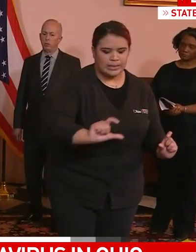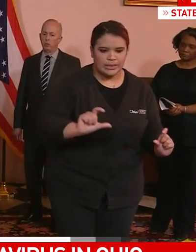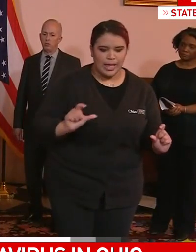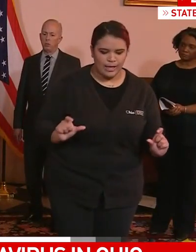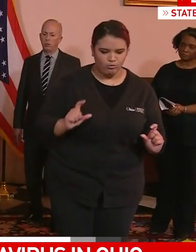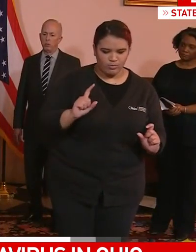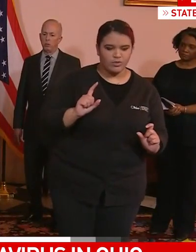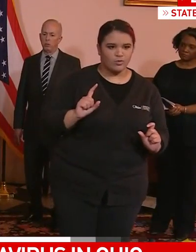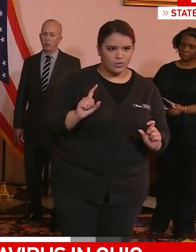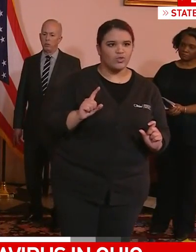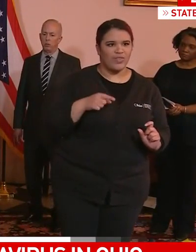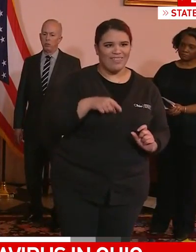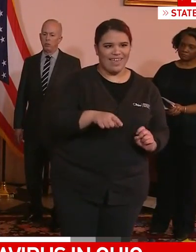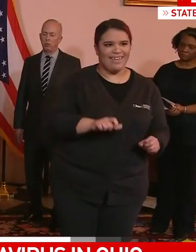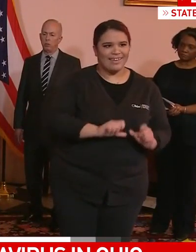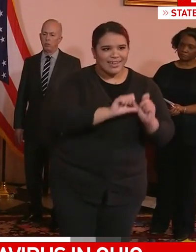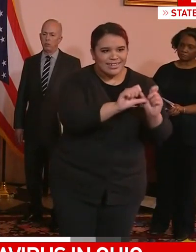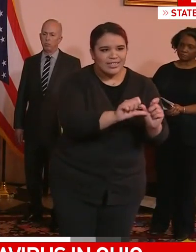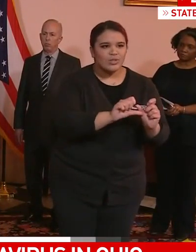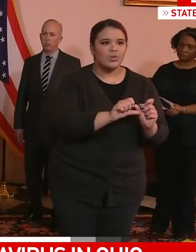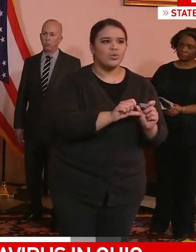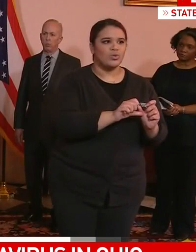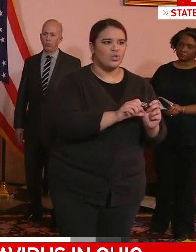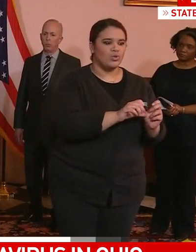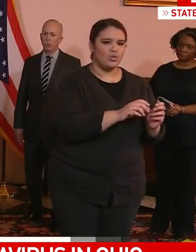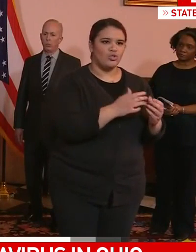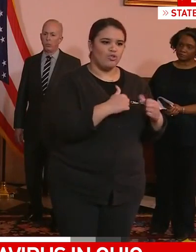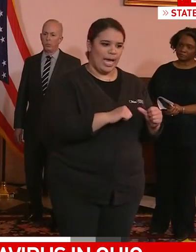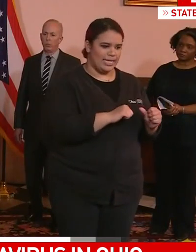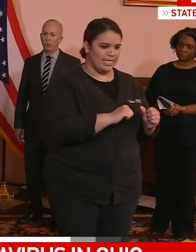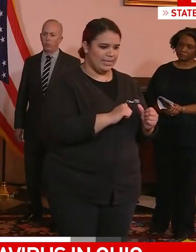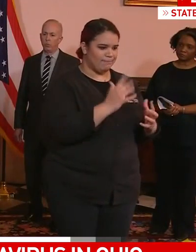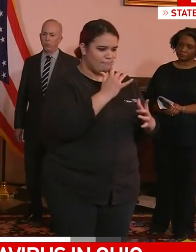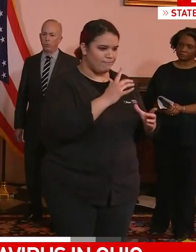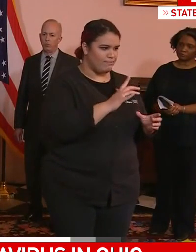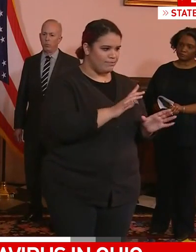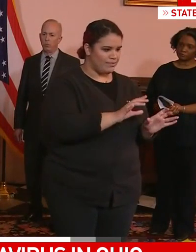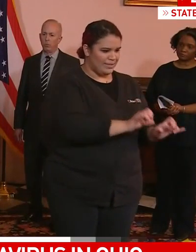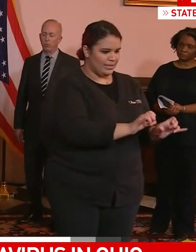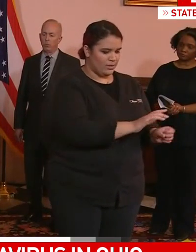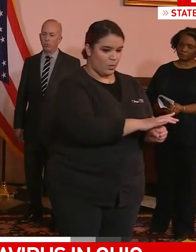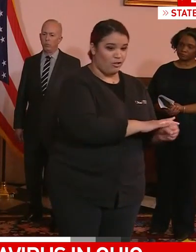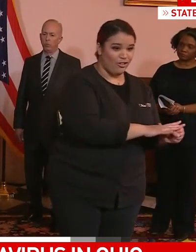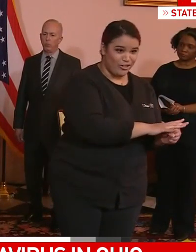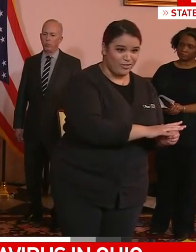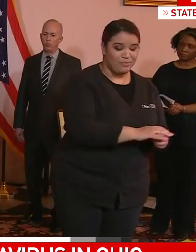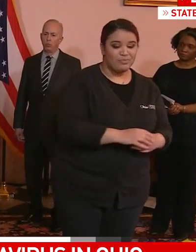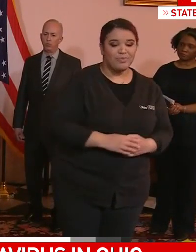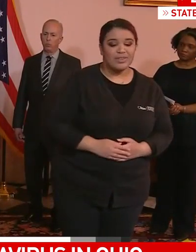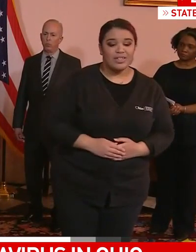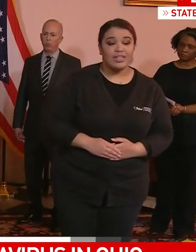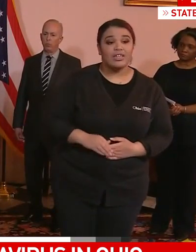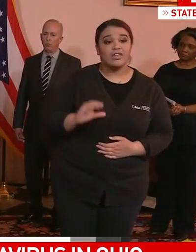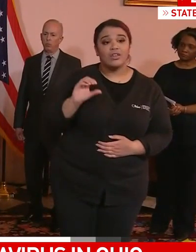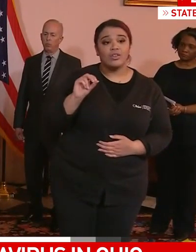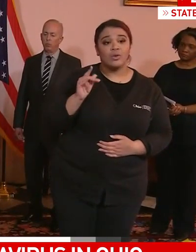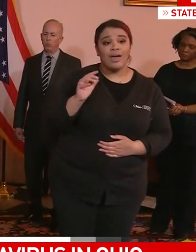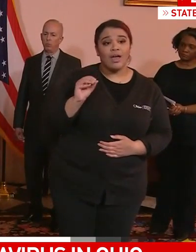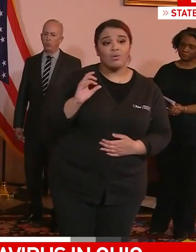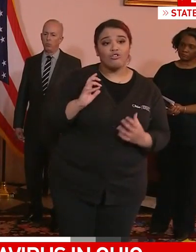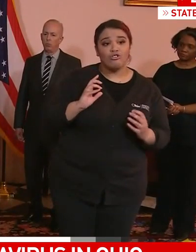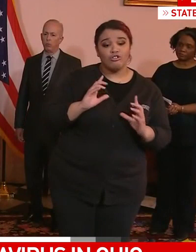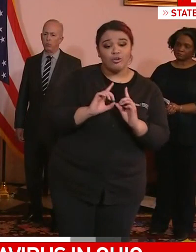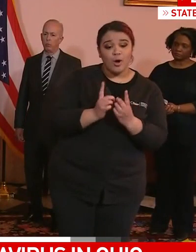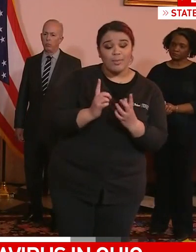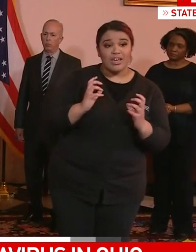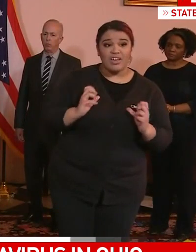efforts, and their mitigation efforts. The Ohio Department of Health, my 1,100 amazing employees, many of whom are